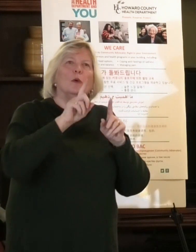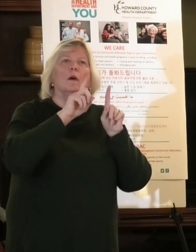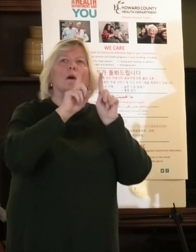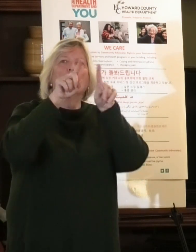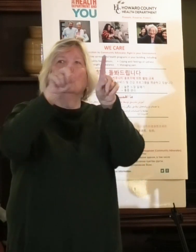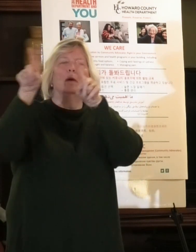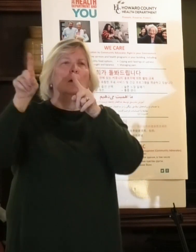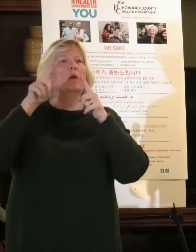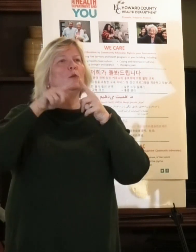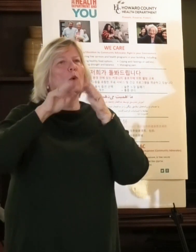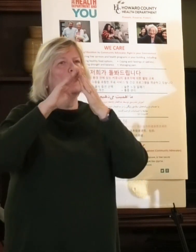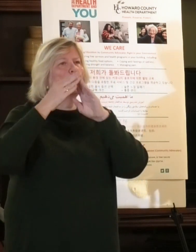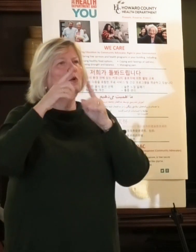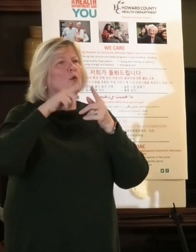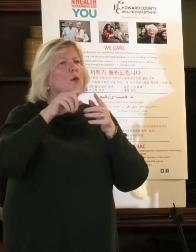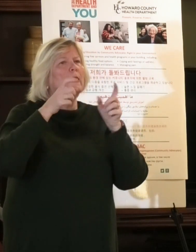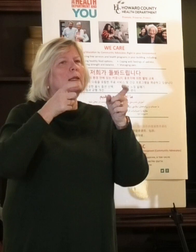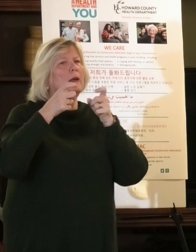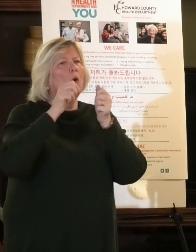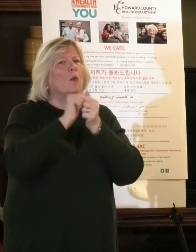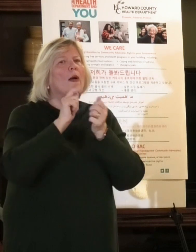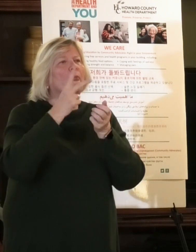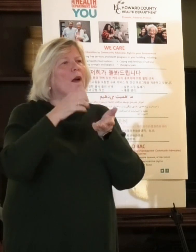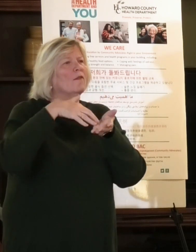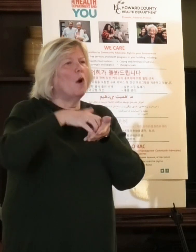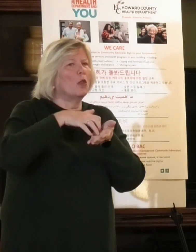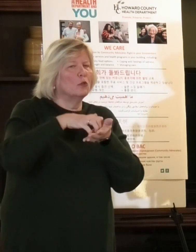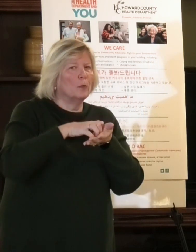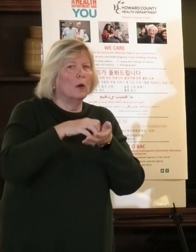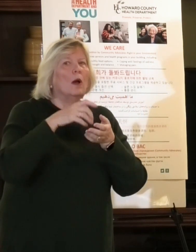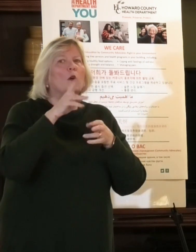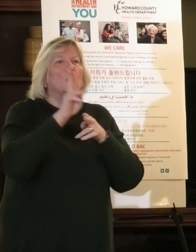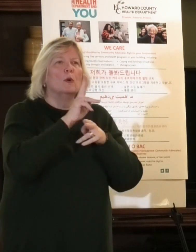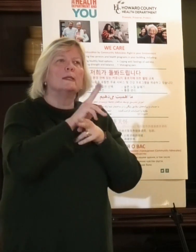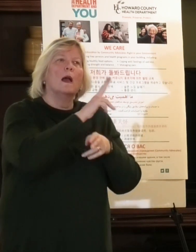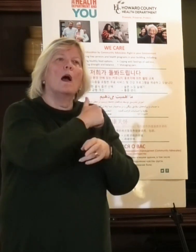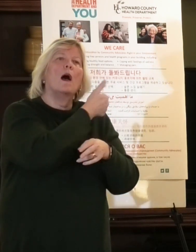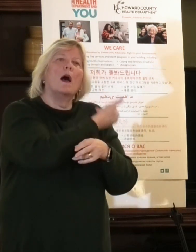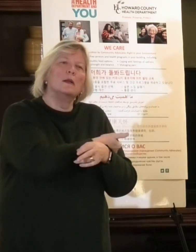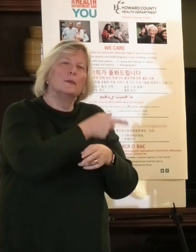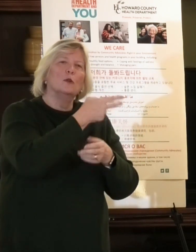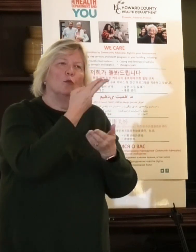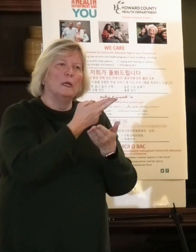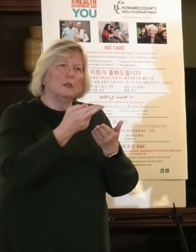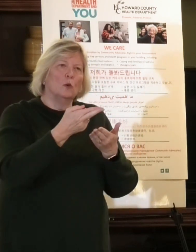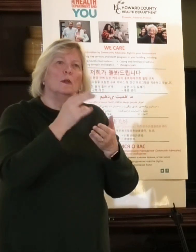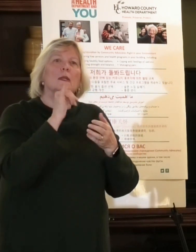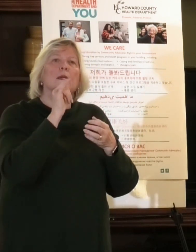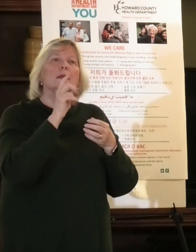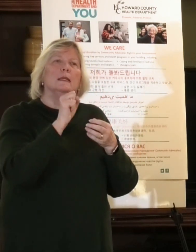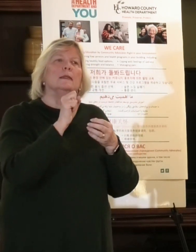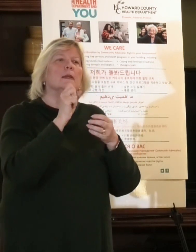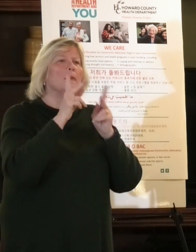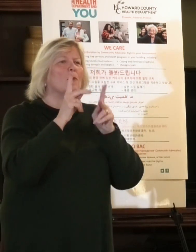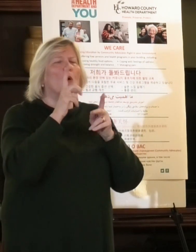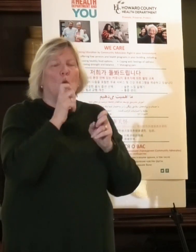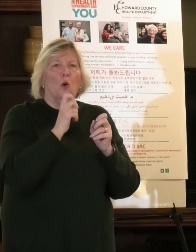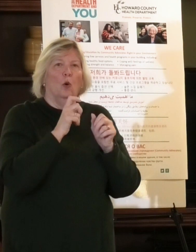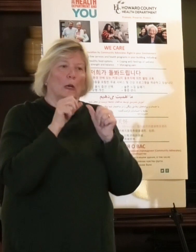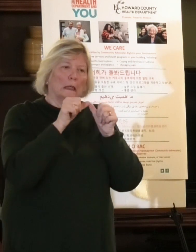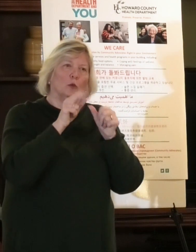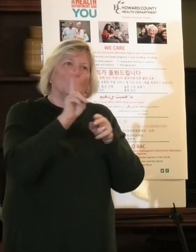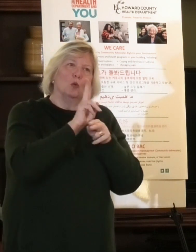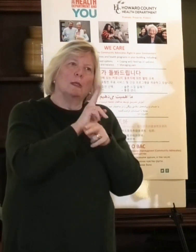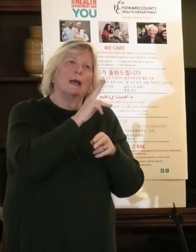And these are people who have typically been utilizing hospital resources. So it's not everybody in the community. It's people that are continually